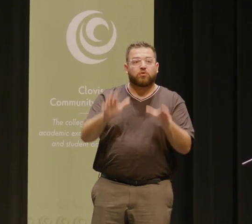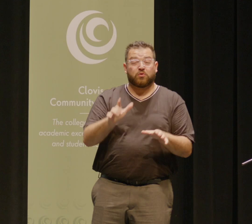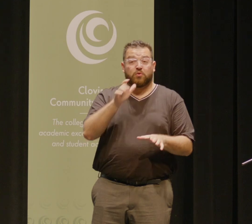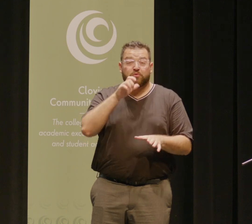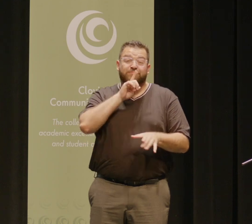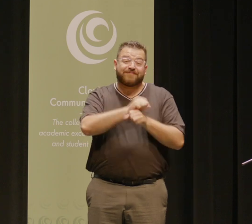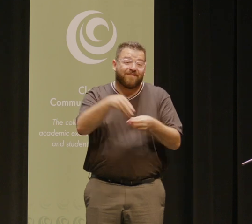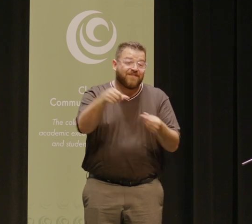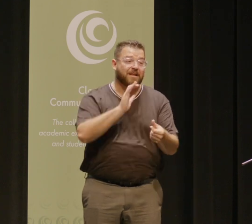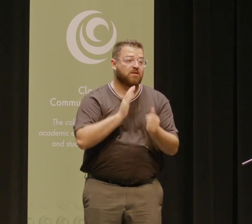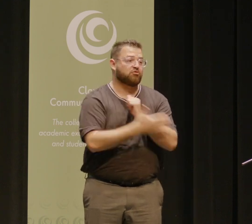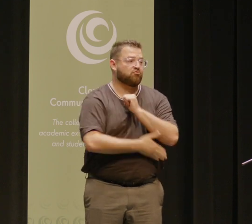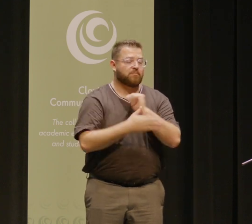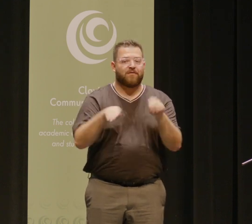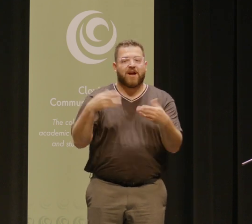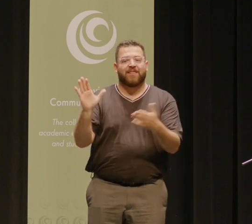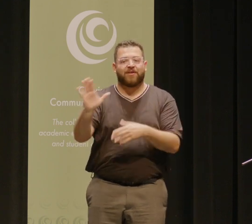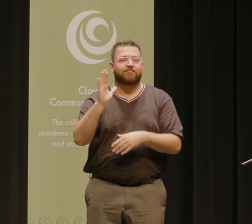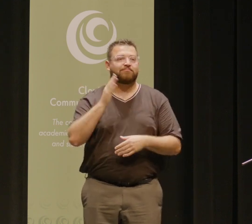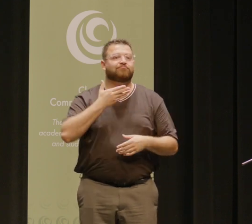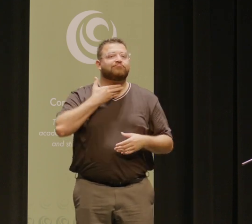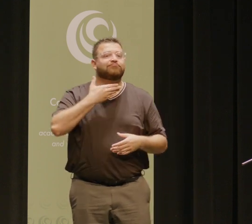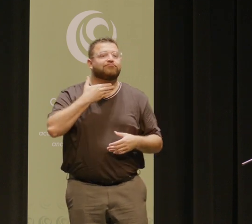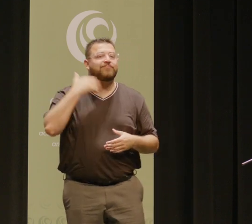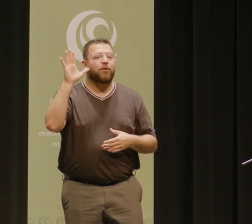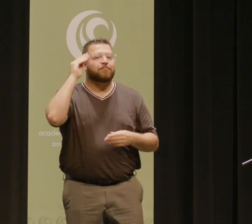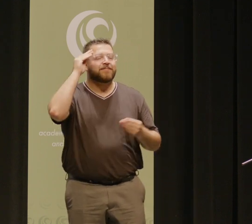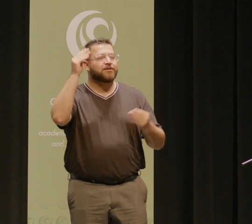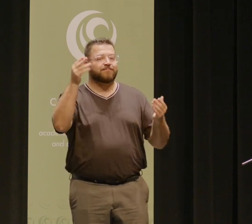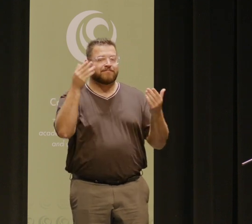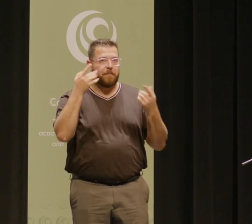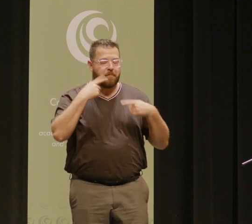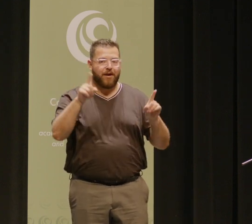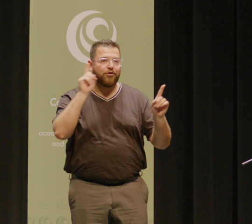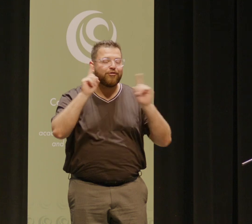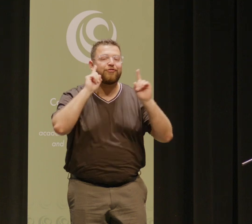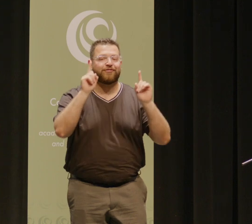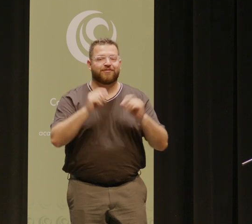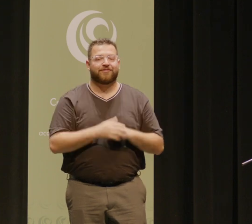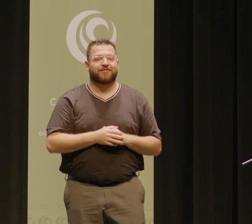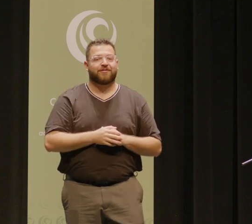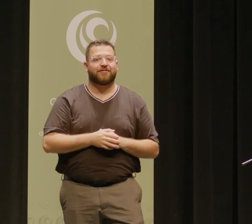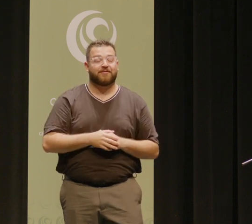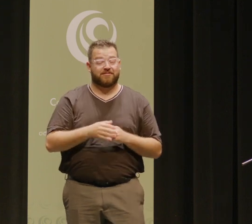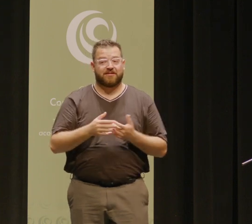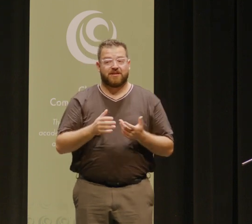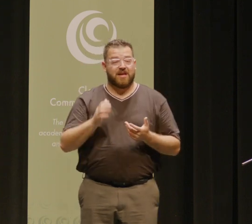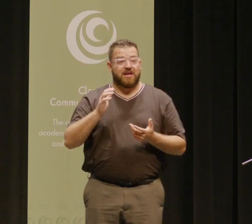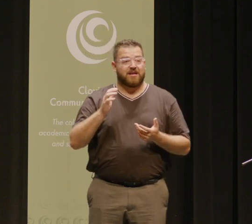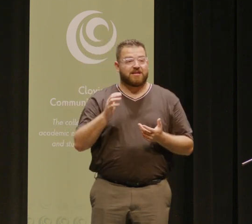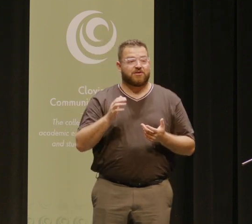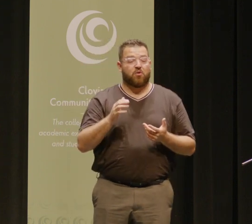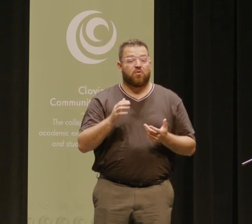voice. The survey allows people like our parents finally have a dream of